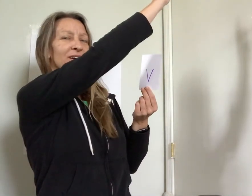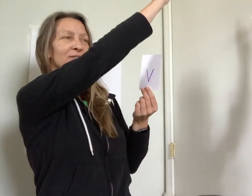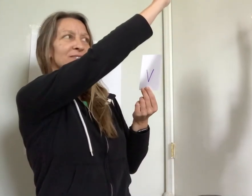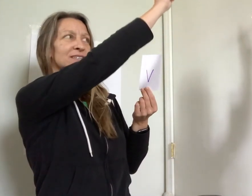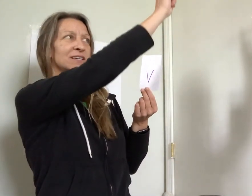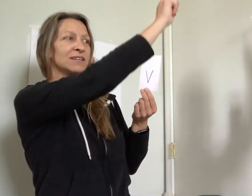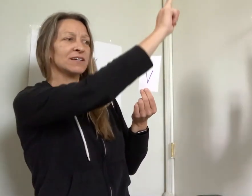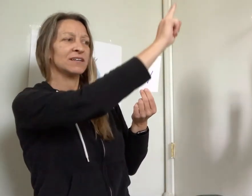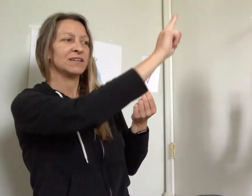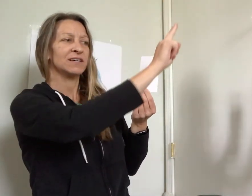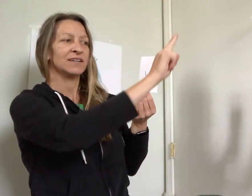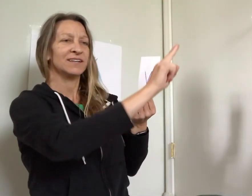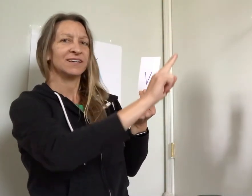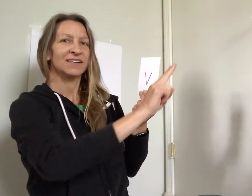clouds.